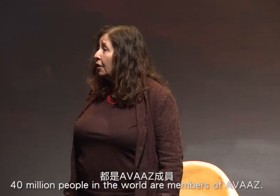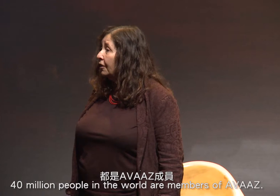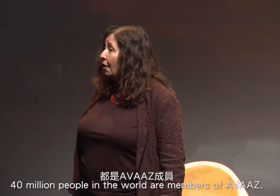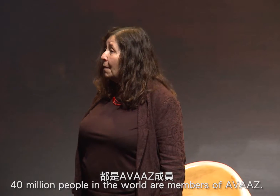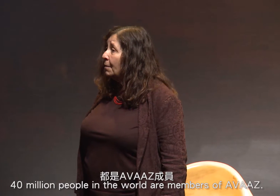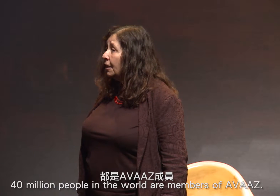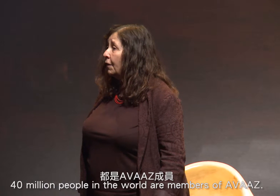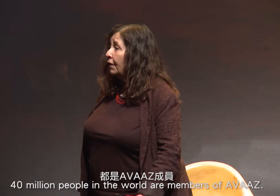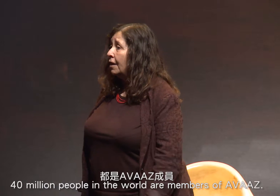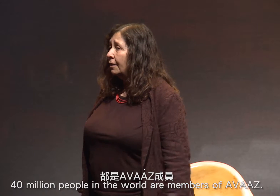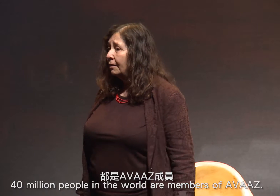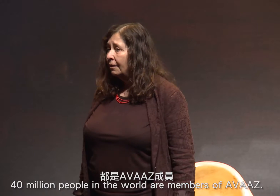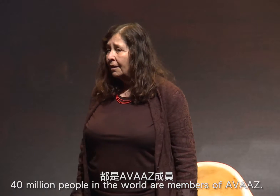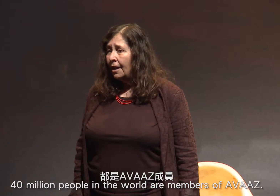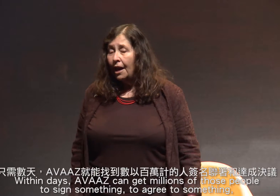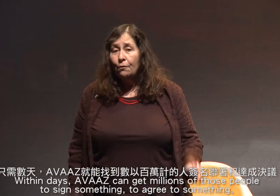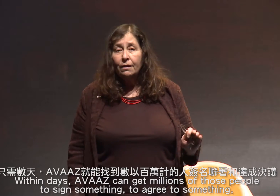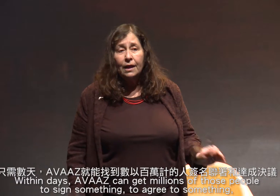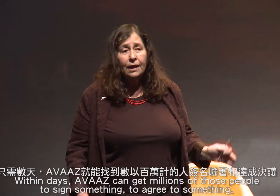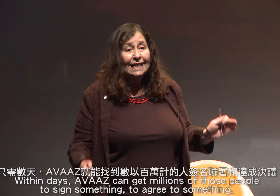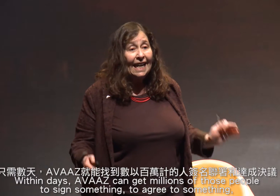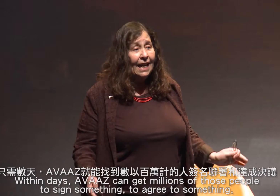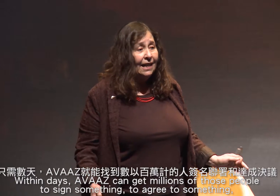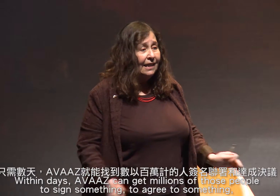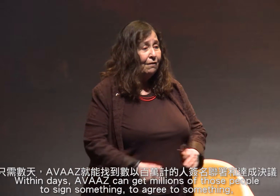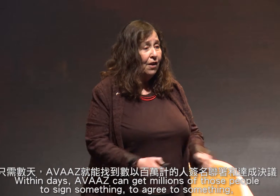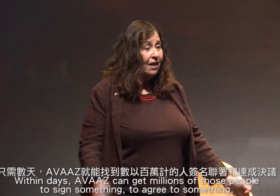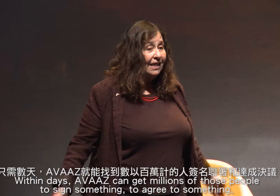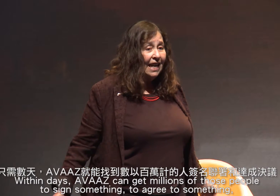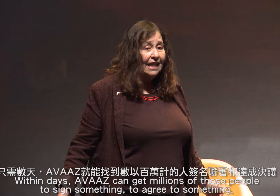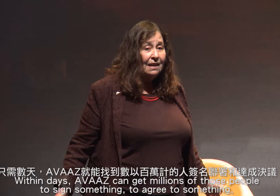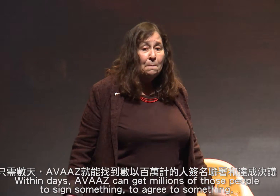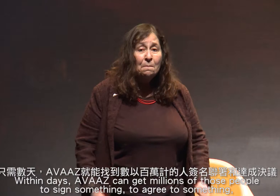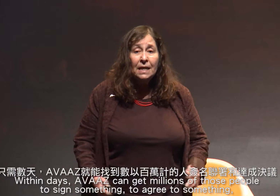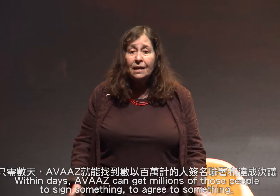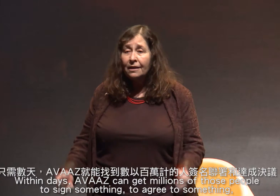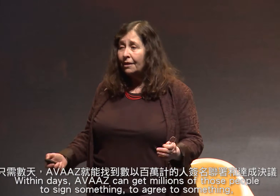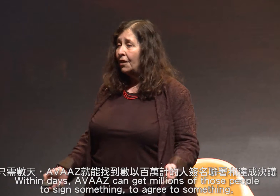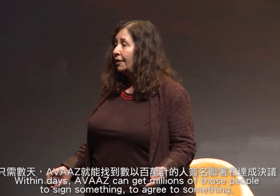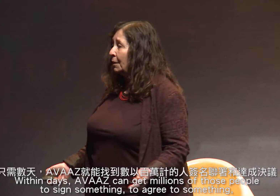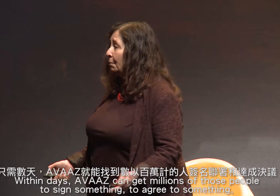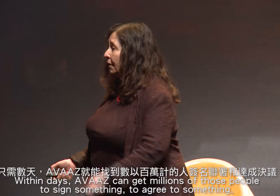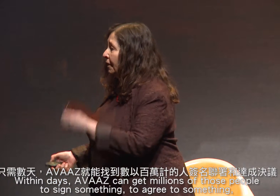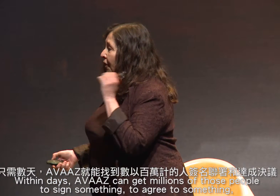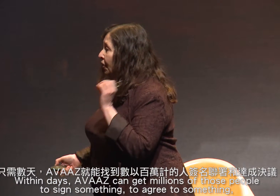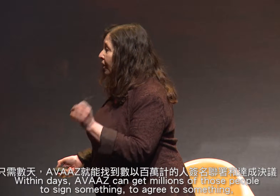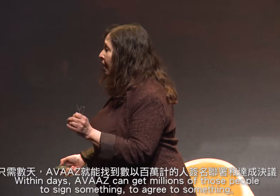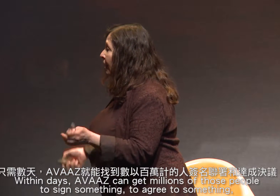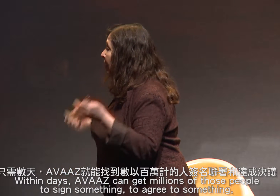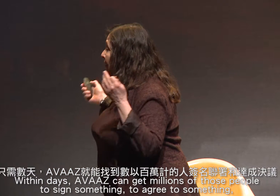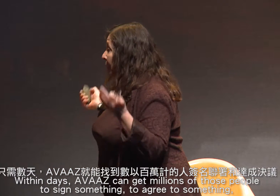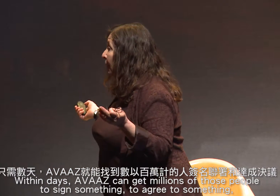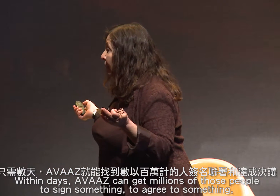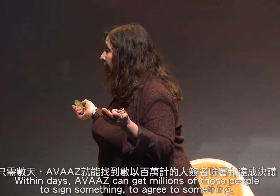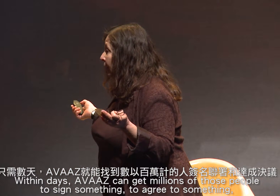in the world are members of a vase. And within days, a vase can get millions of those people to